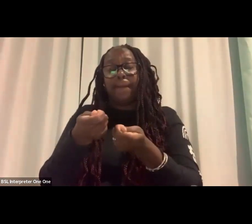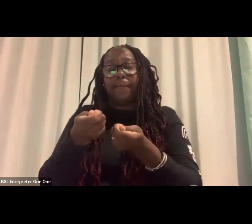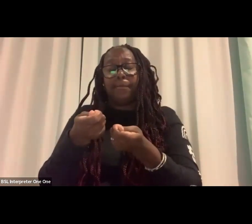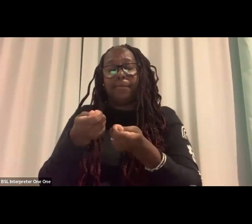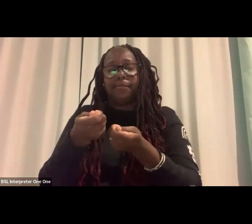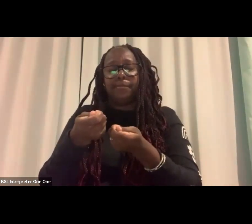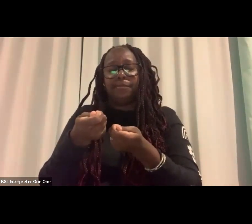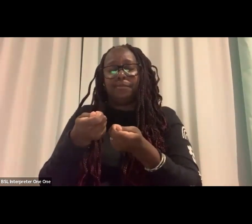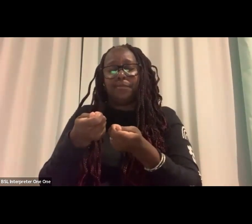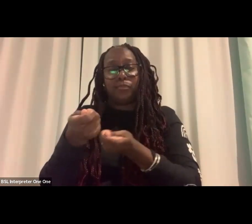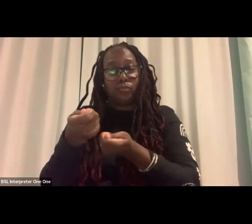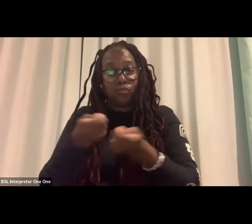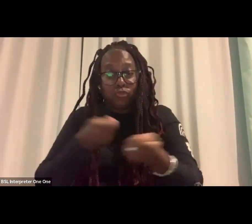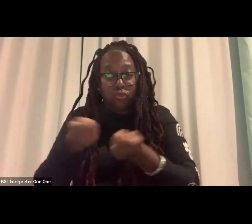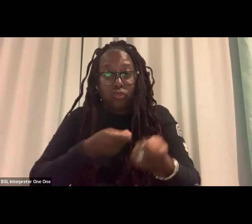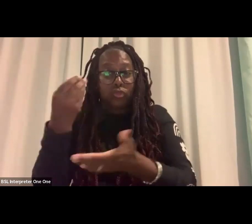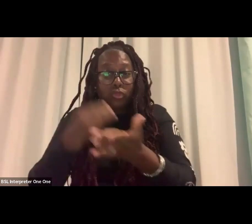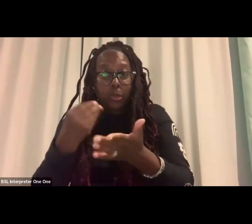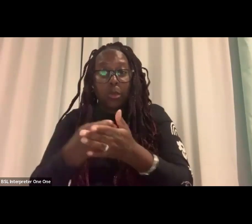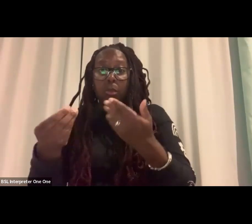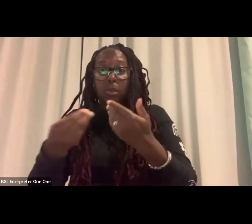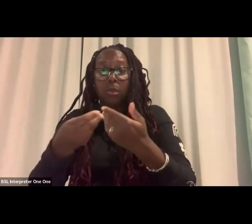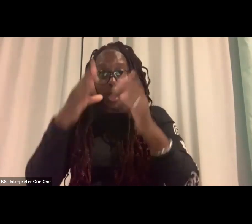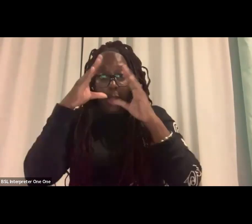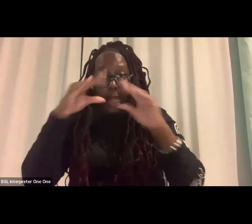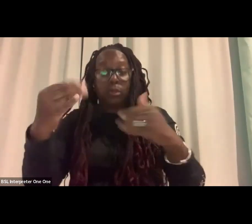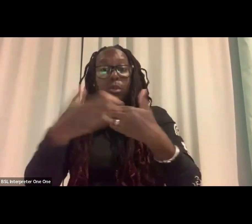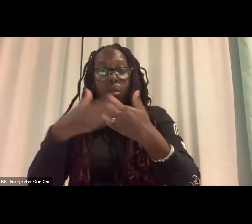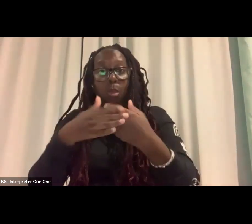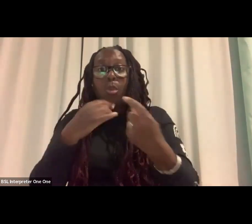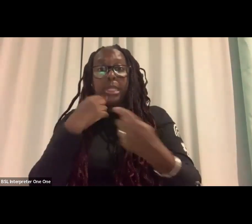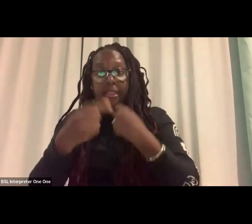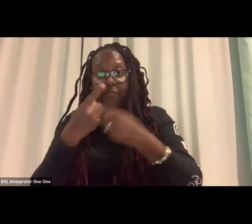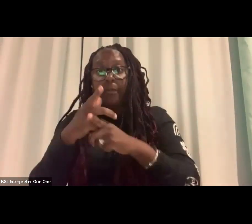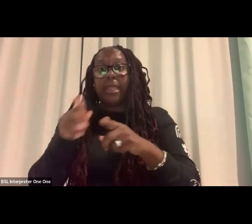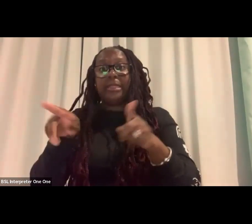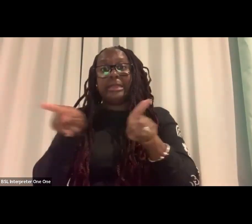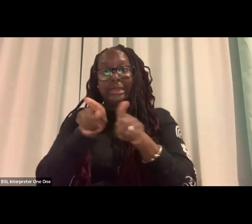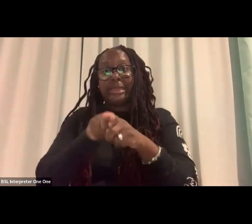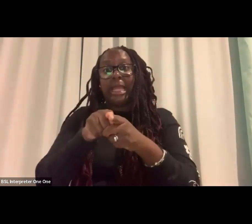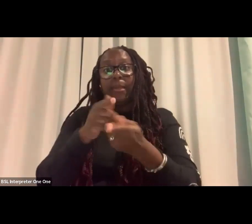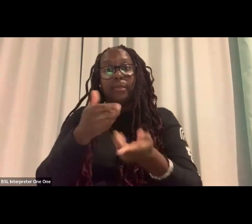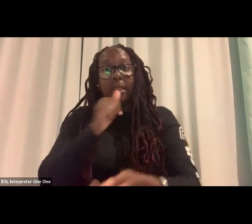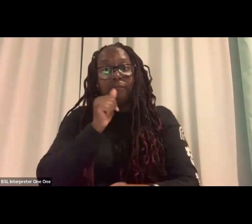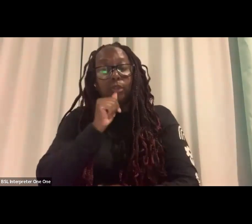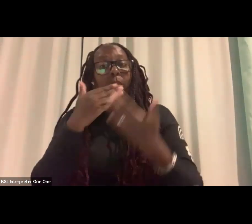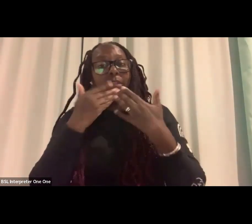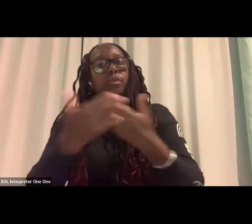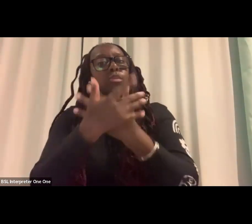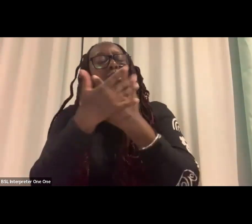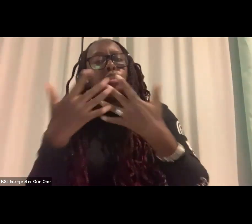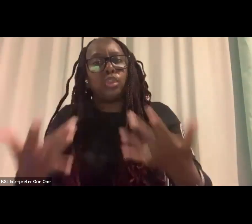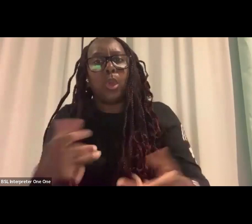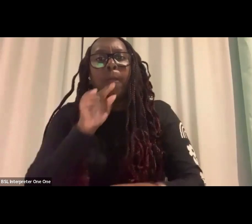have more information about all of the thematics and tools I've been presenting. Thank you very much for